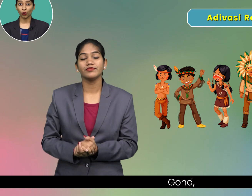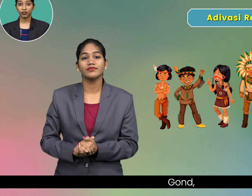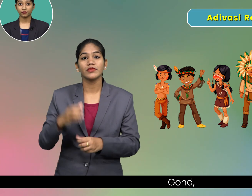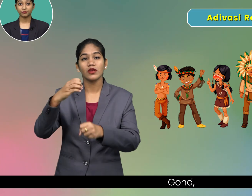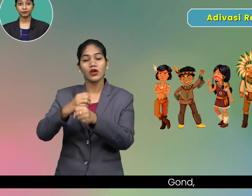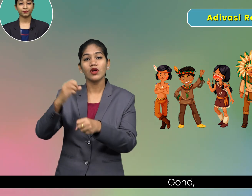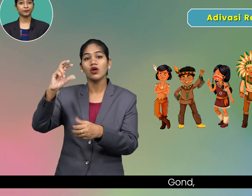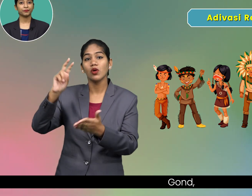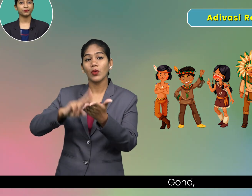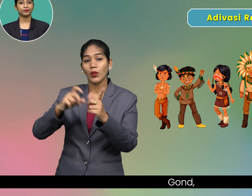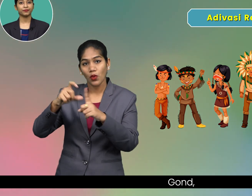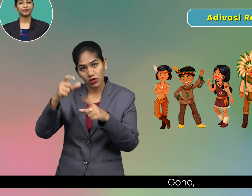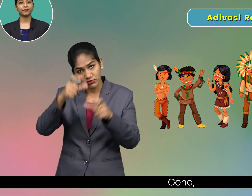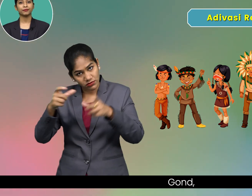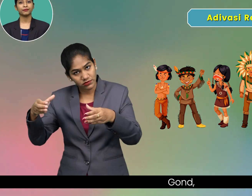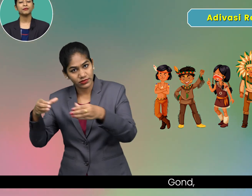Gond,